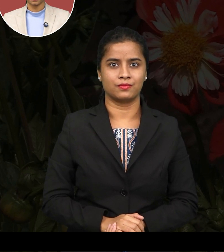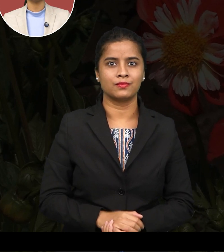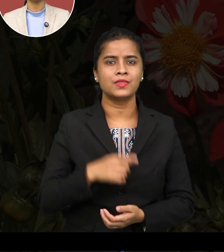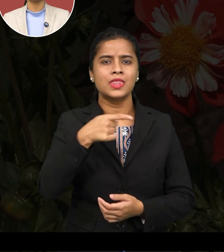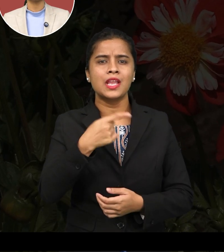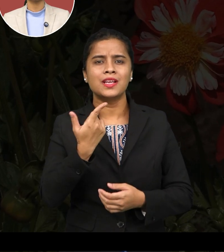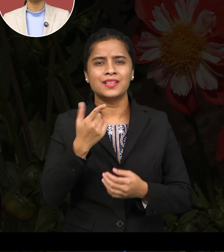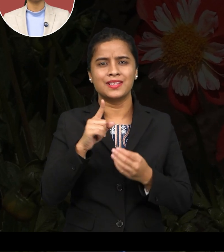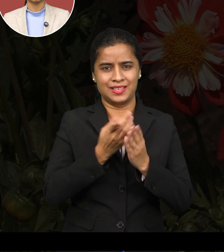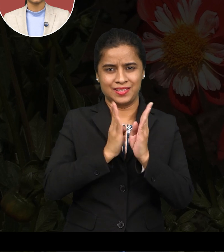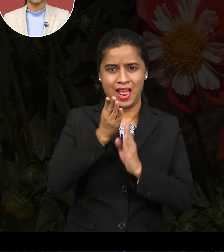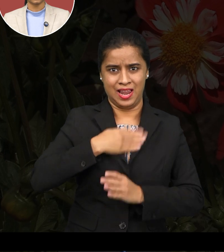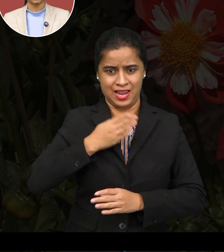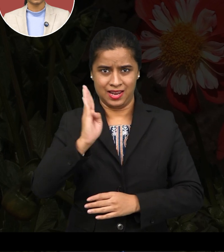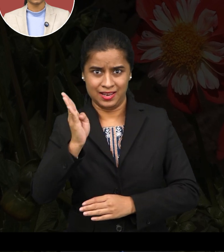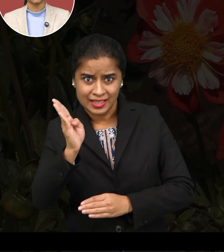lamina,